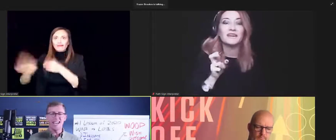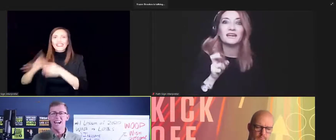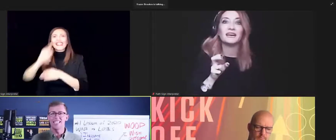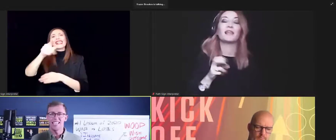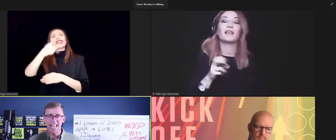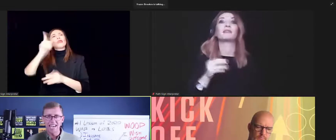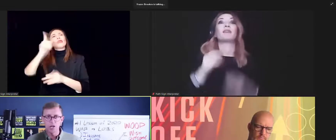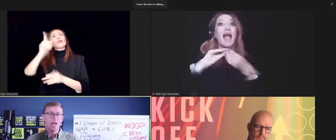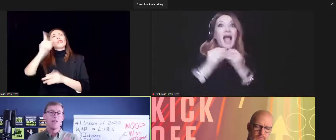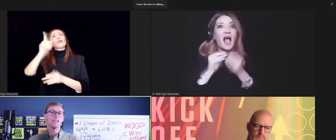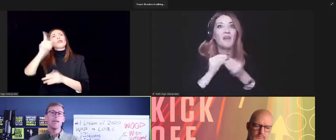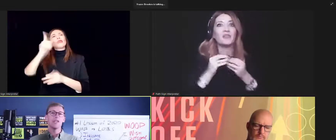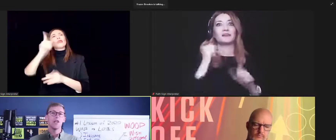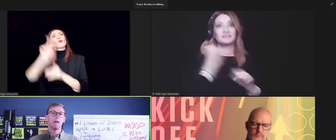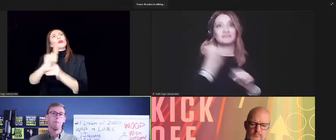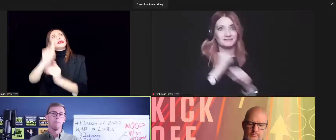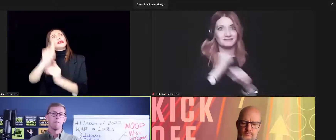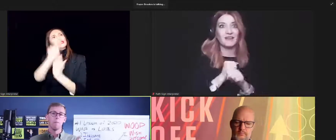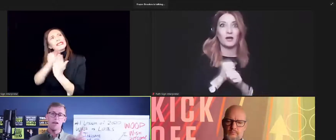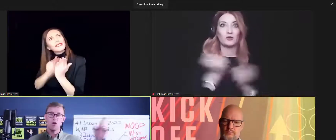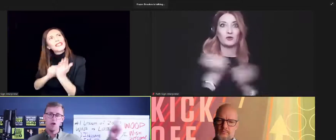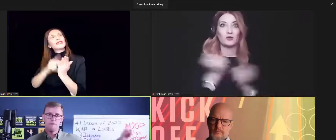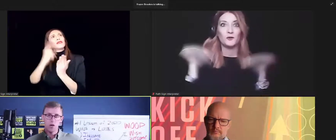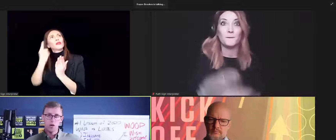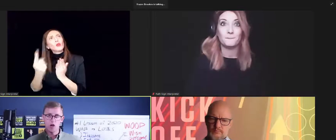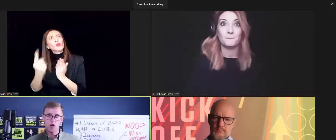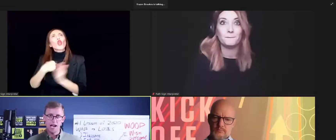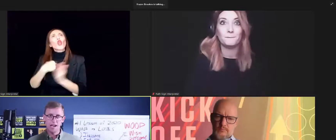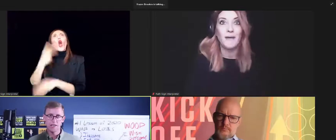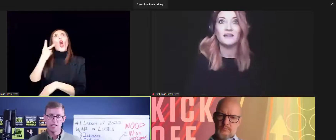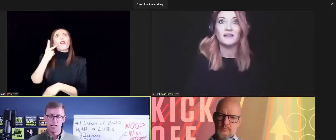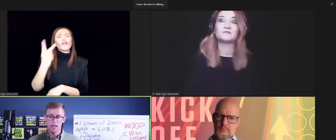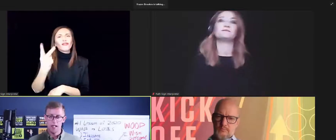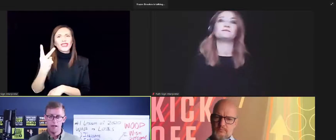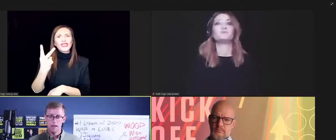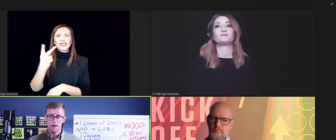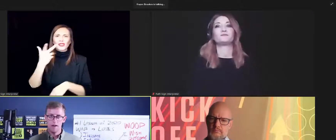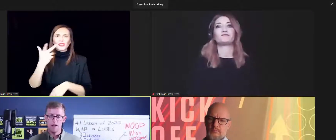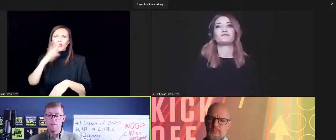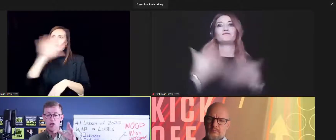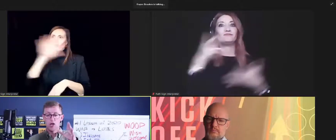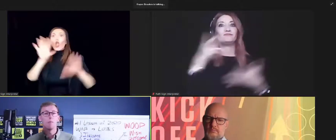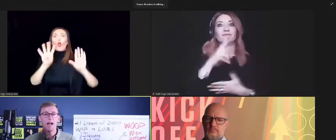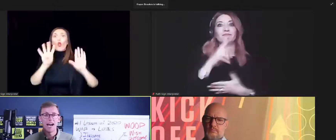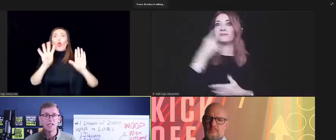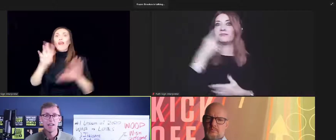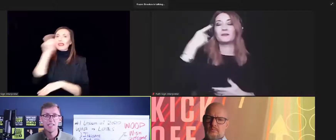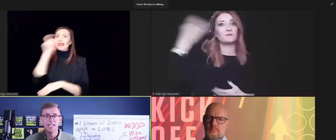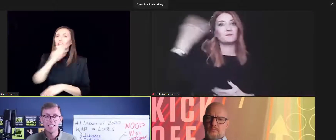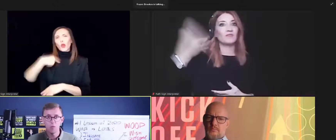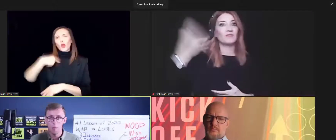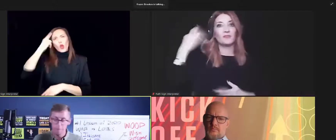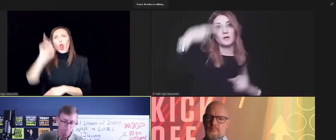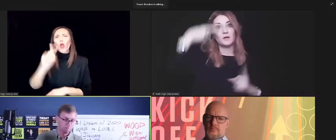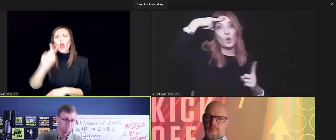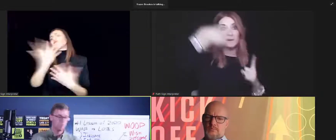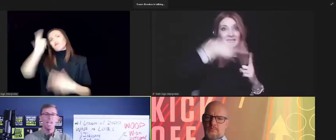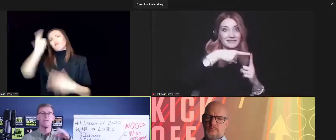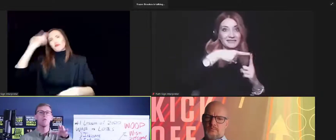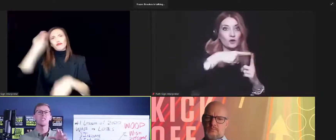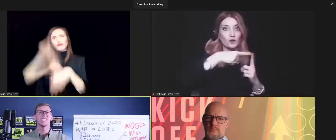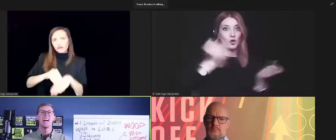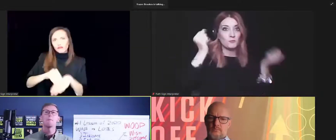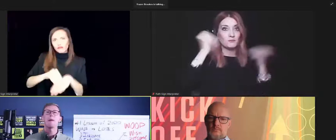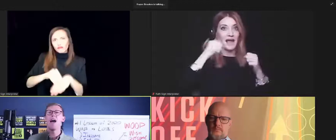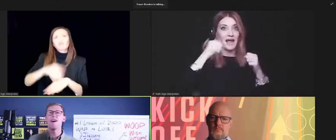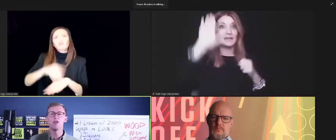in 90 days. That's amazing. But make sure you're focusing on the activity. For example, guys, I'll tell you this one. If you were